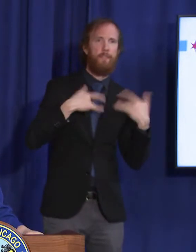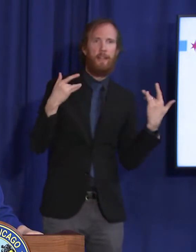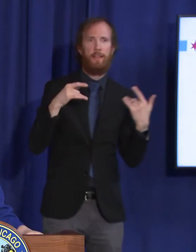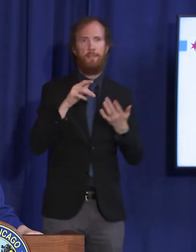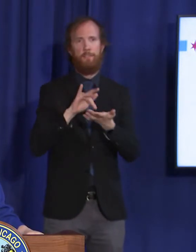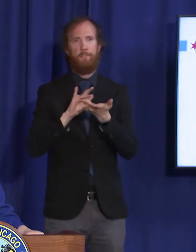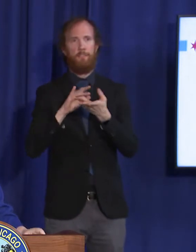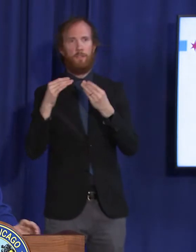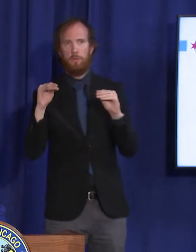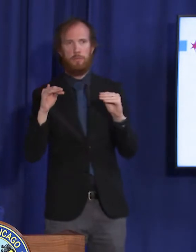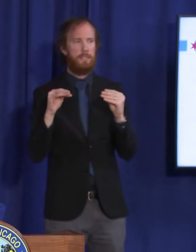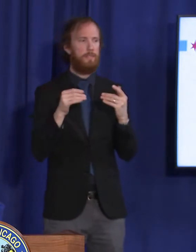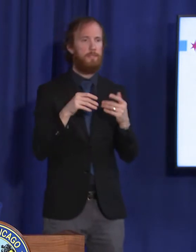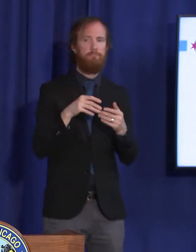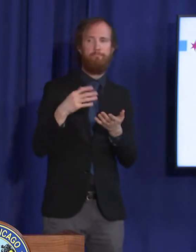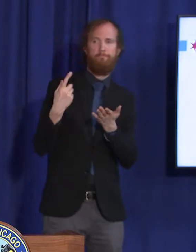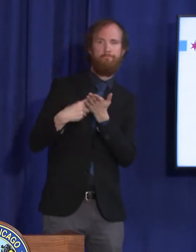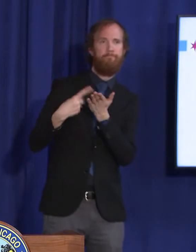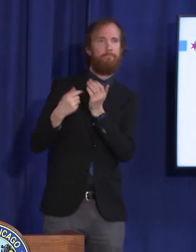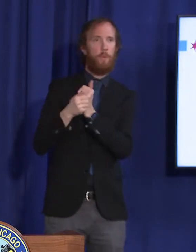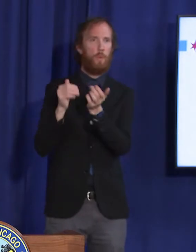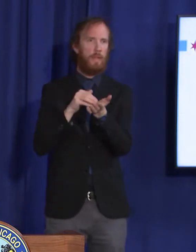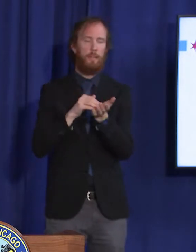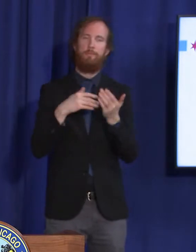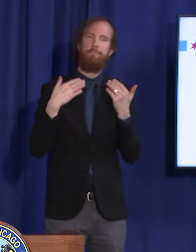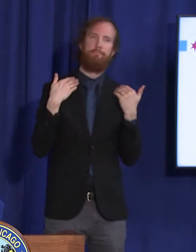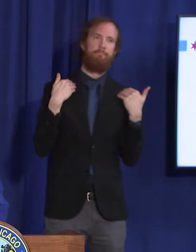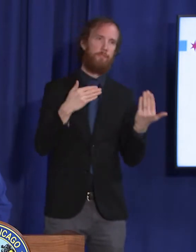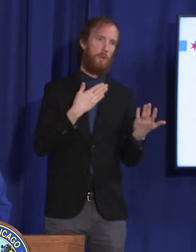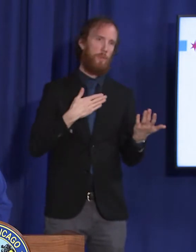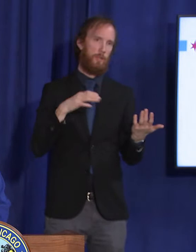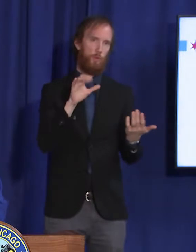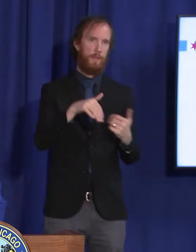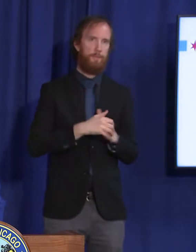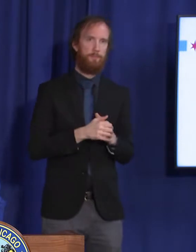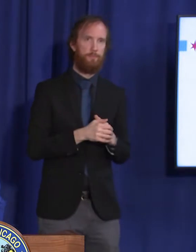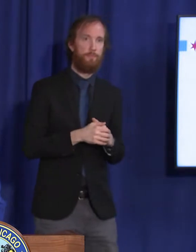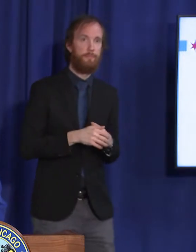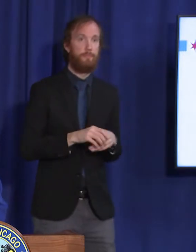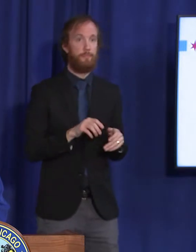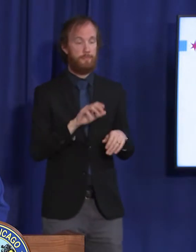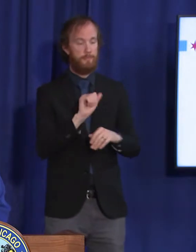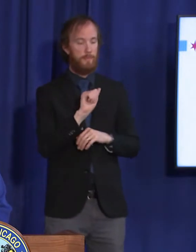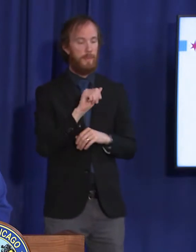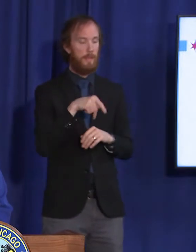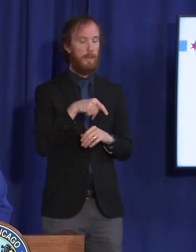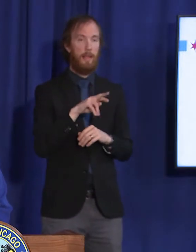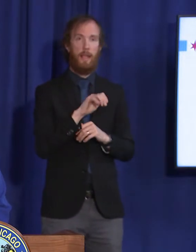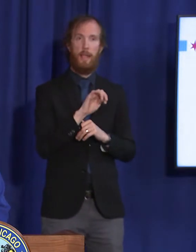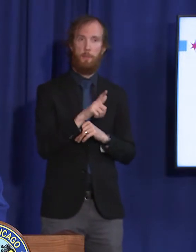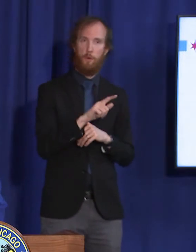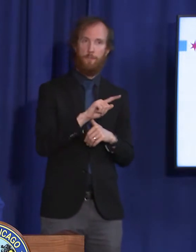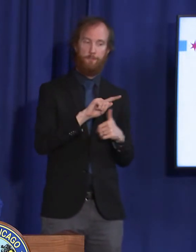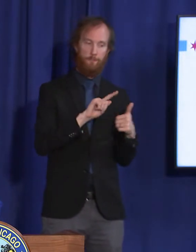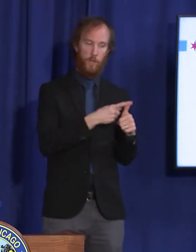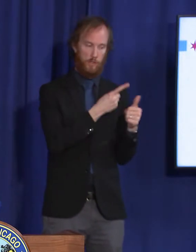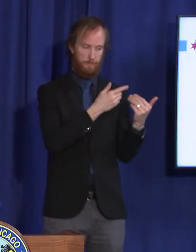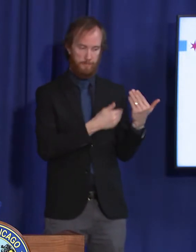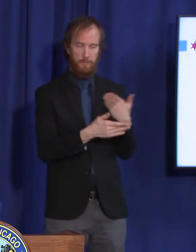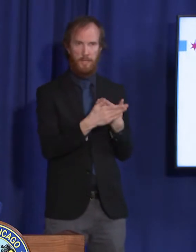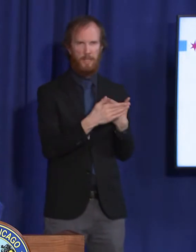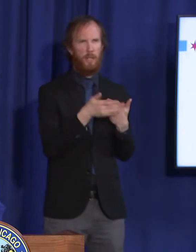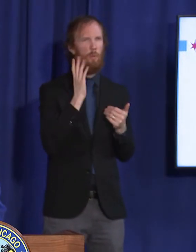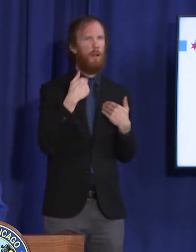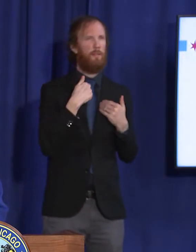doctor. Please do it. And I wanted to announce that as of April 1st, we are making a few changes to some of